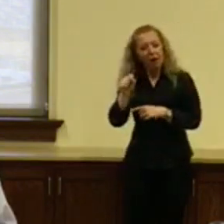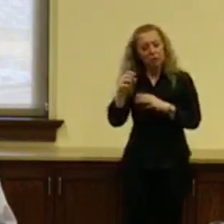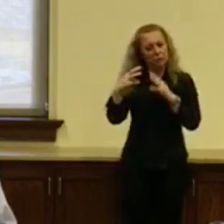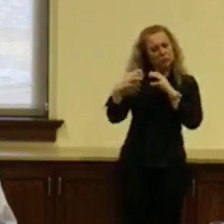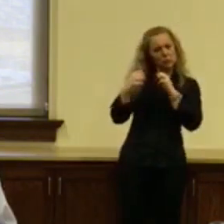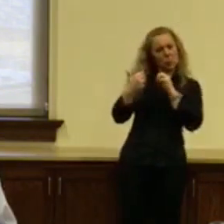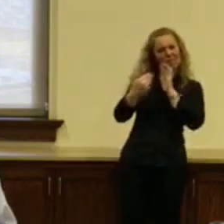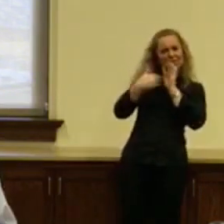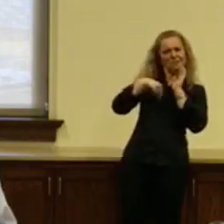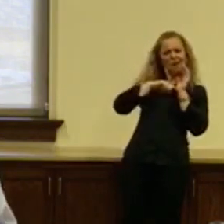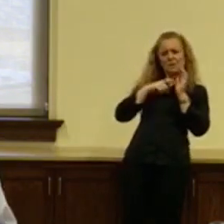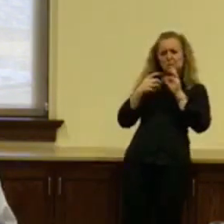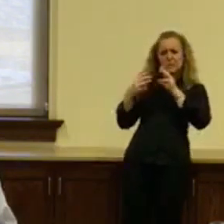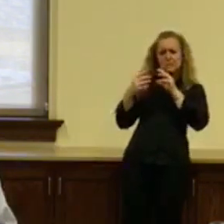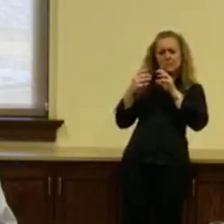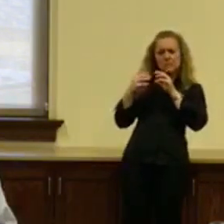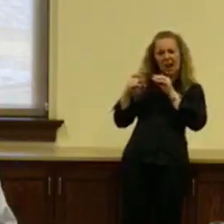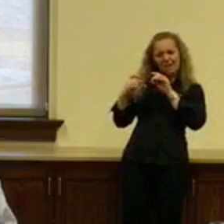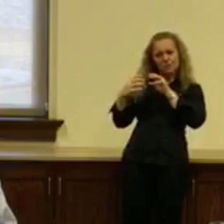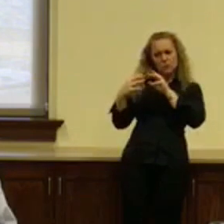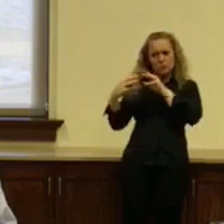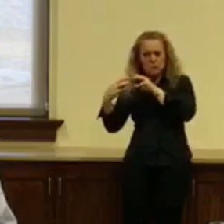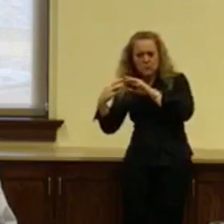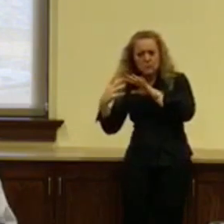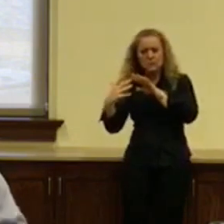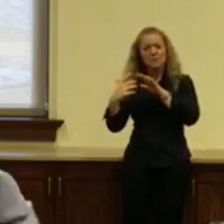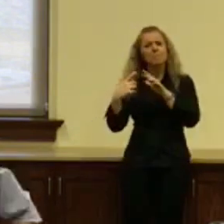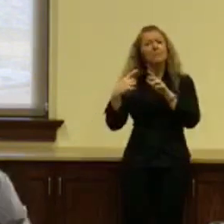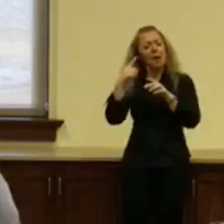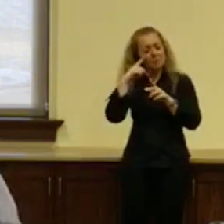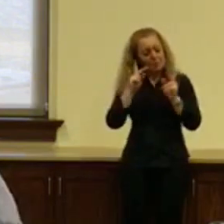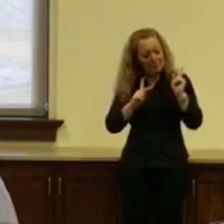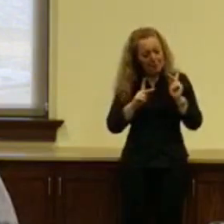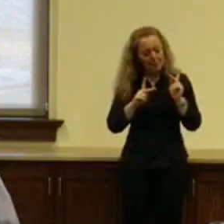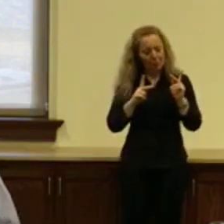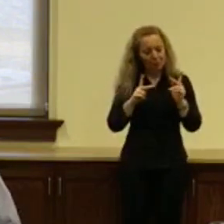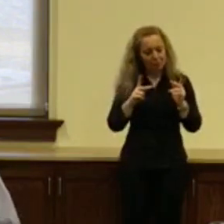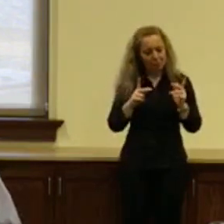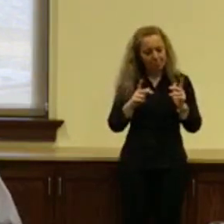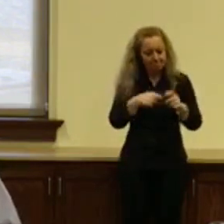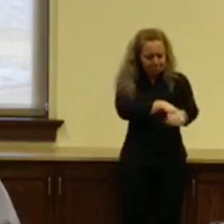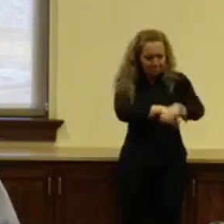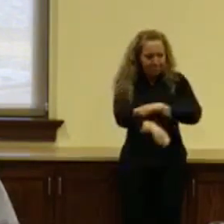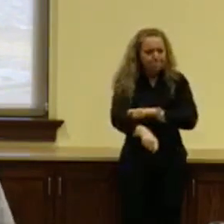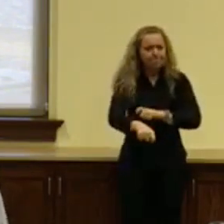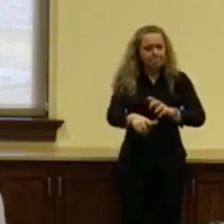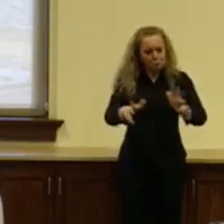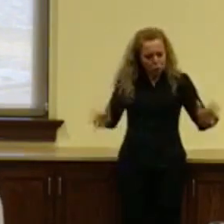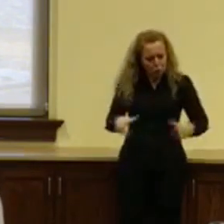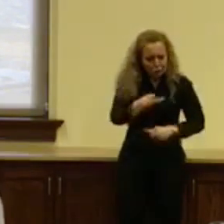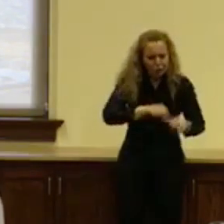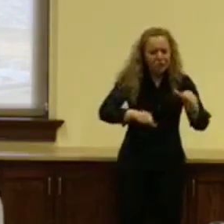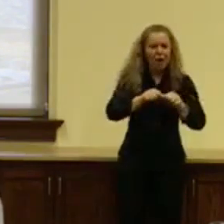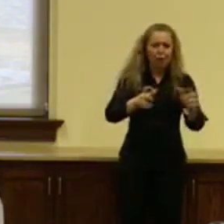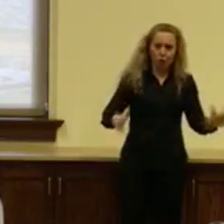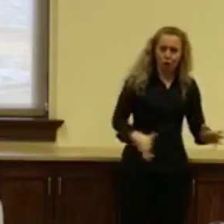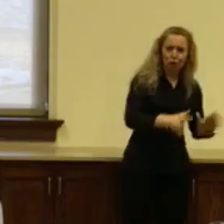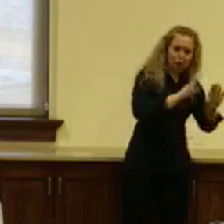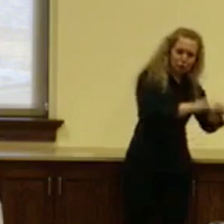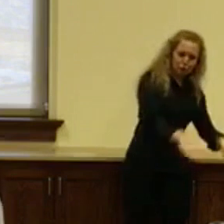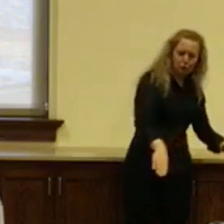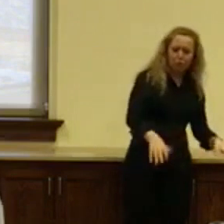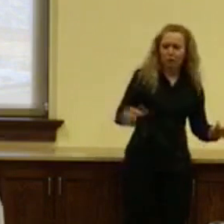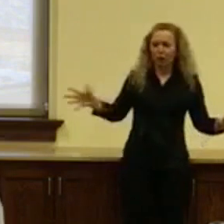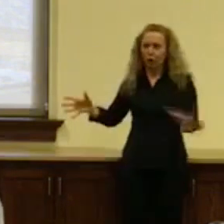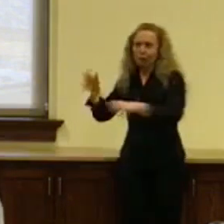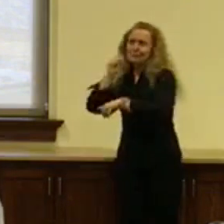people have rallied very, very well. I think they've encouraged their children and their seniors to